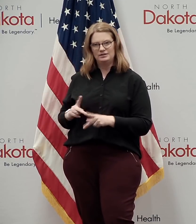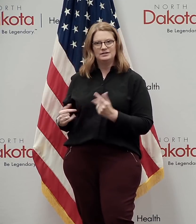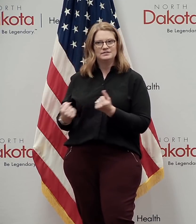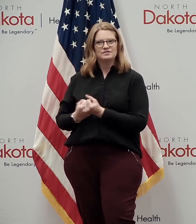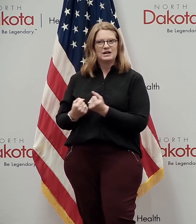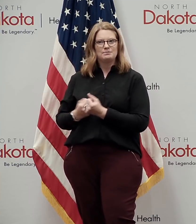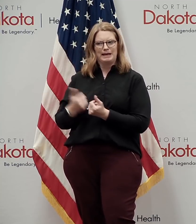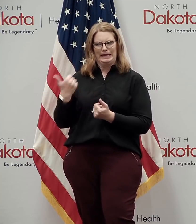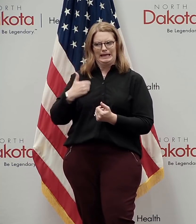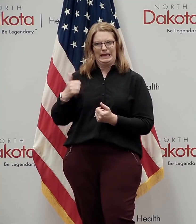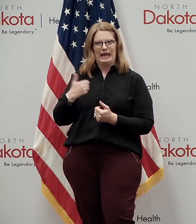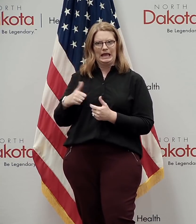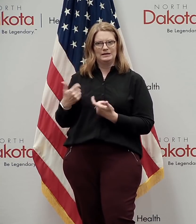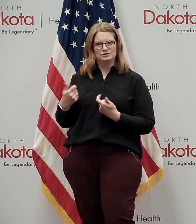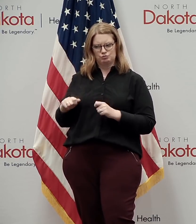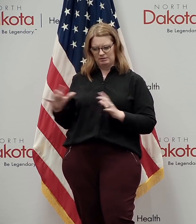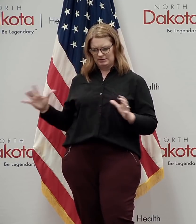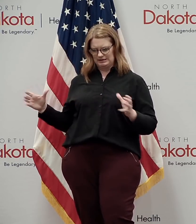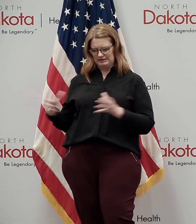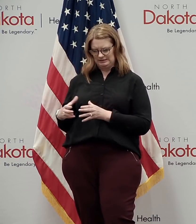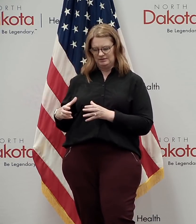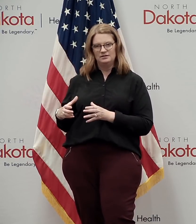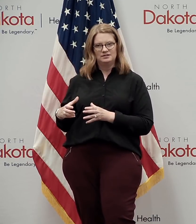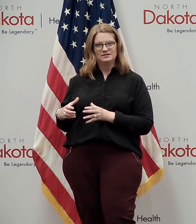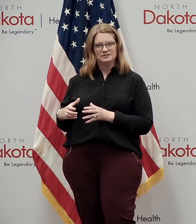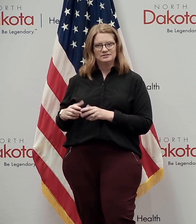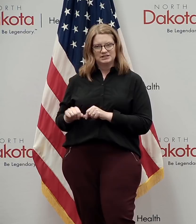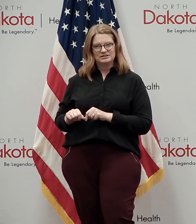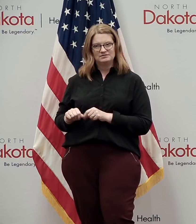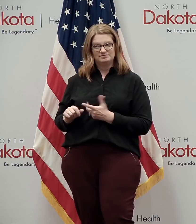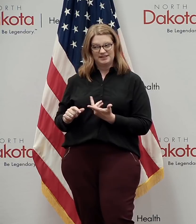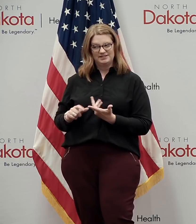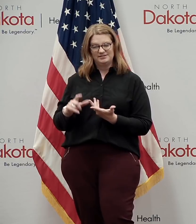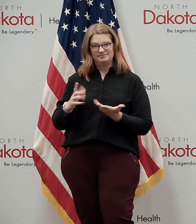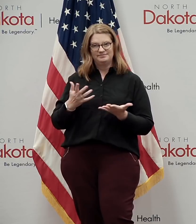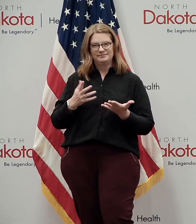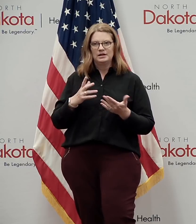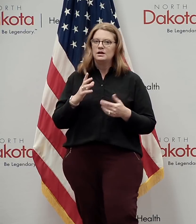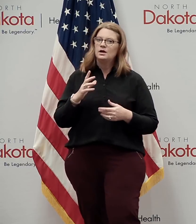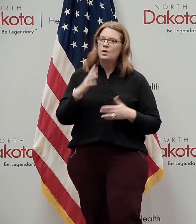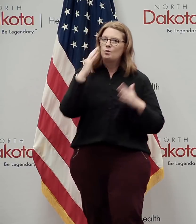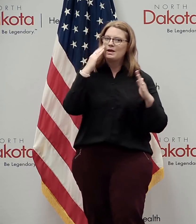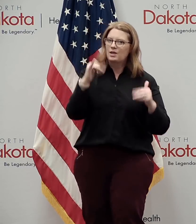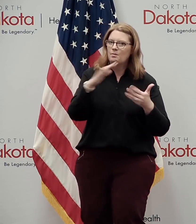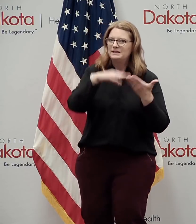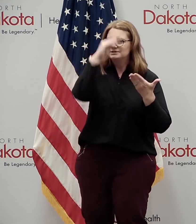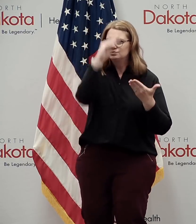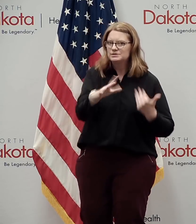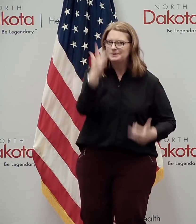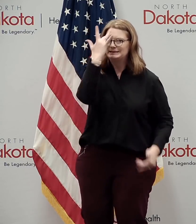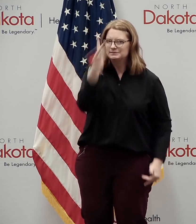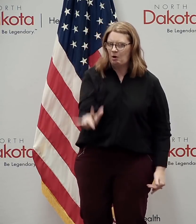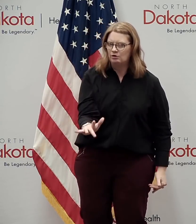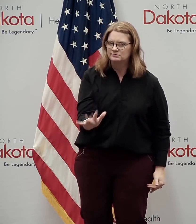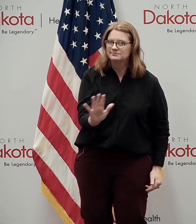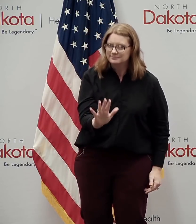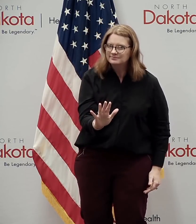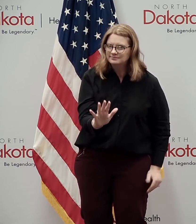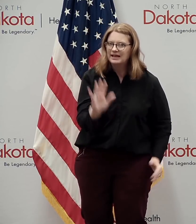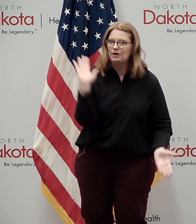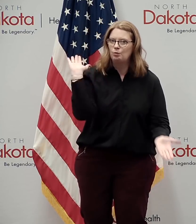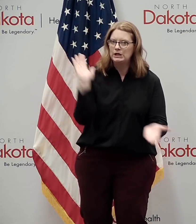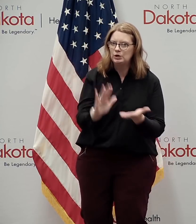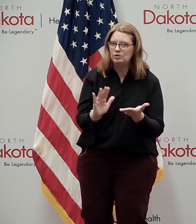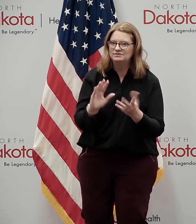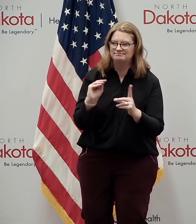gangs to get people together. They're being used as vectors. That our students would be, smart about this and try to reduce their